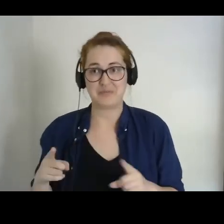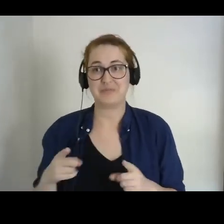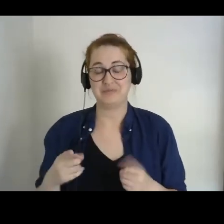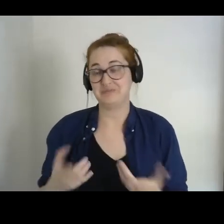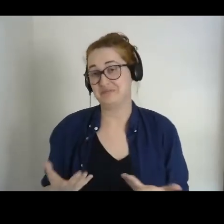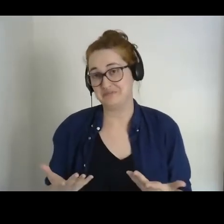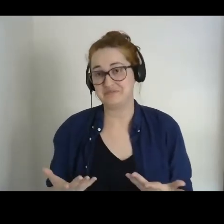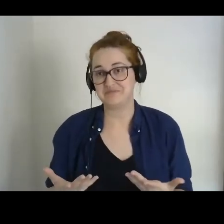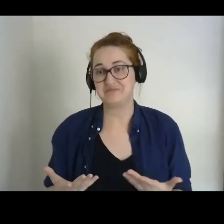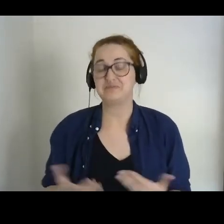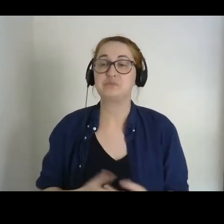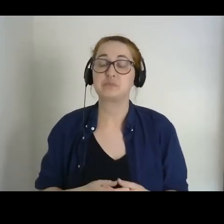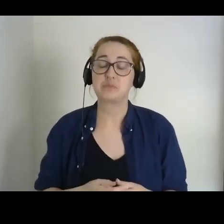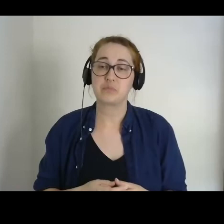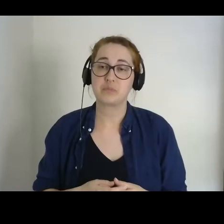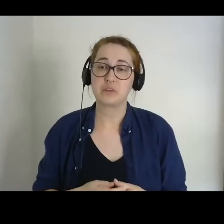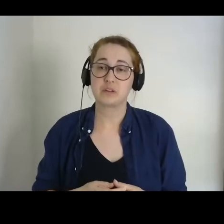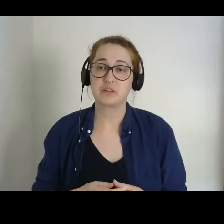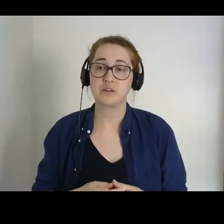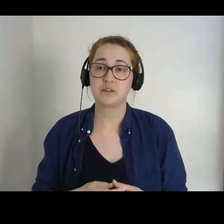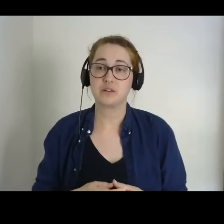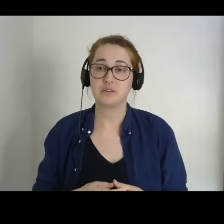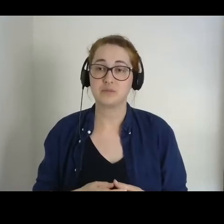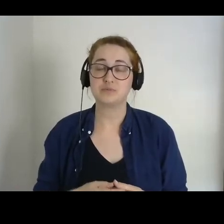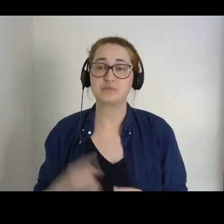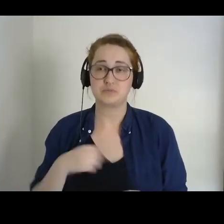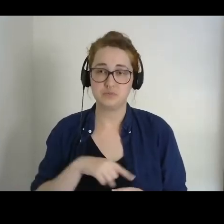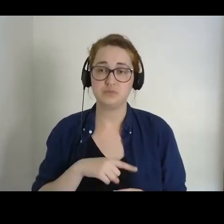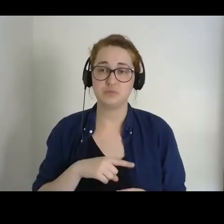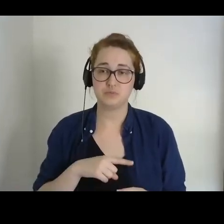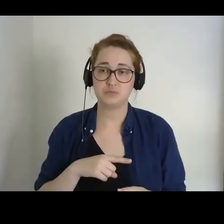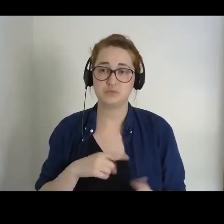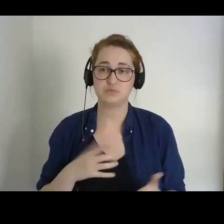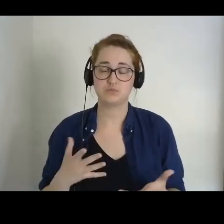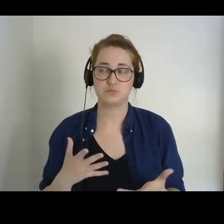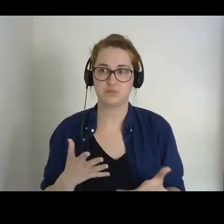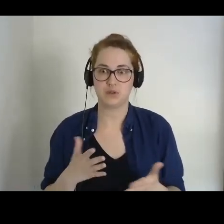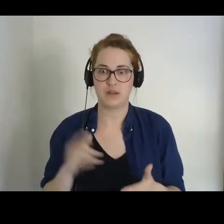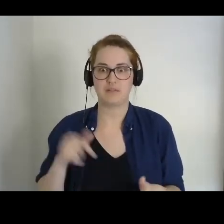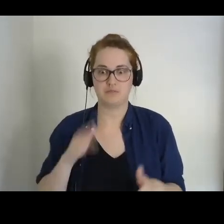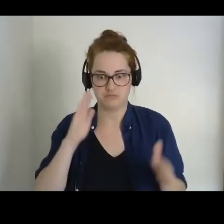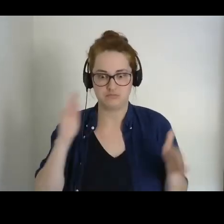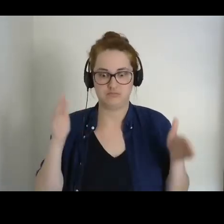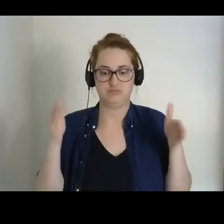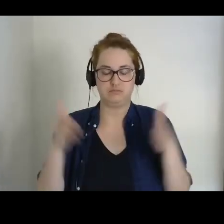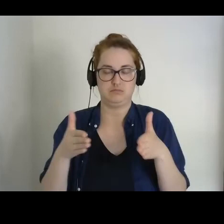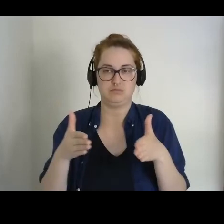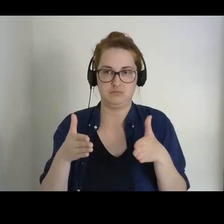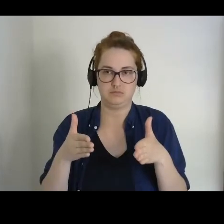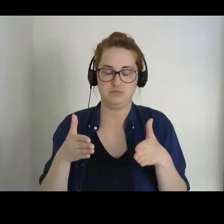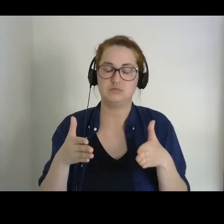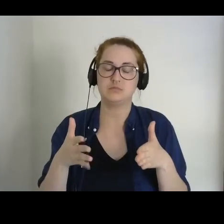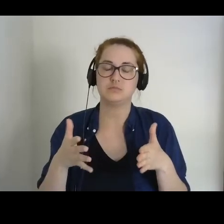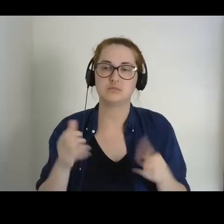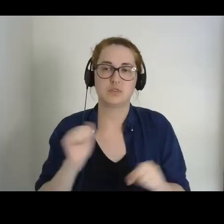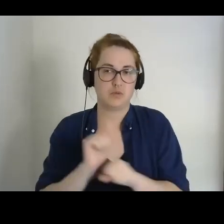staff at our office. So we really need to focus our efforts on ensuring